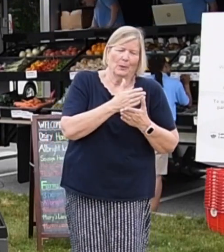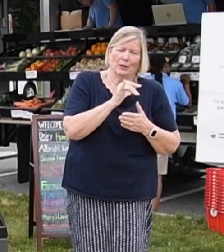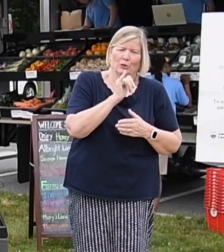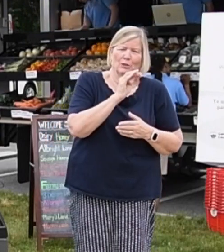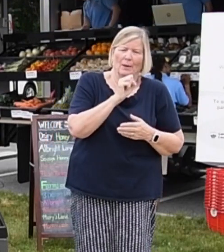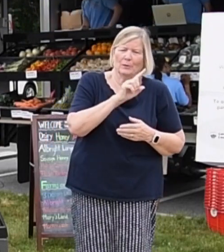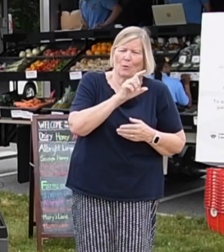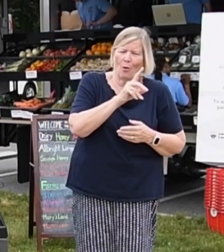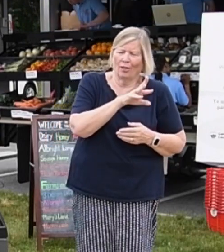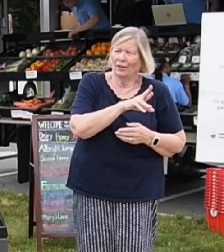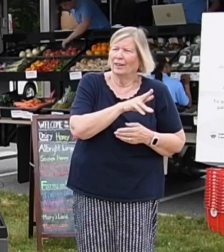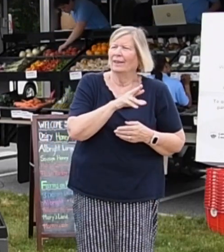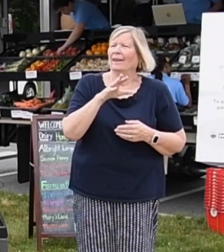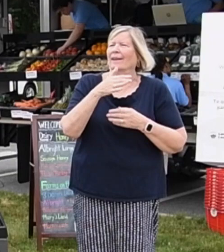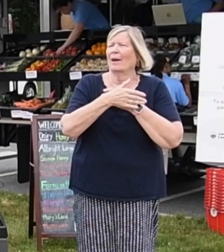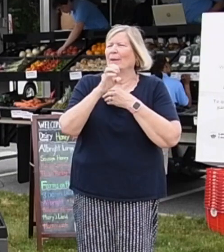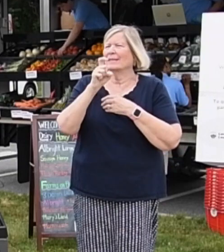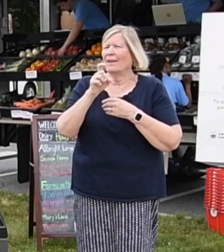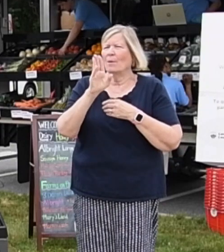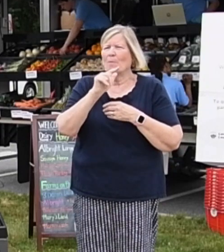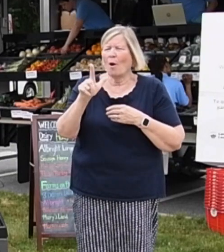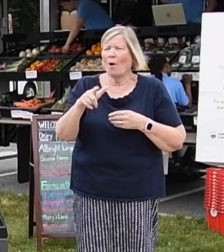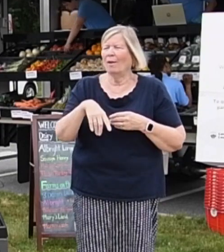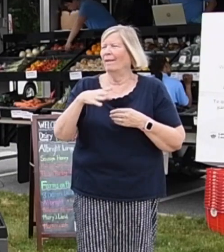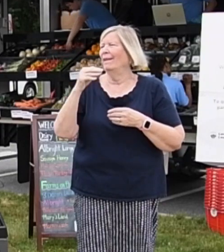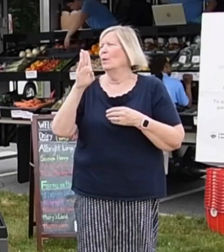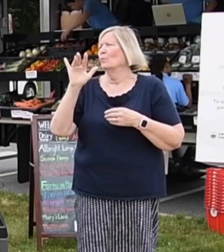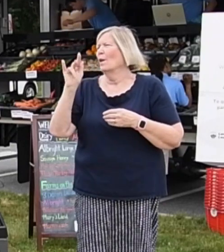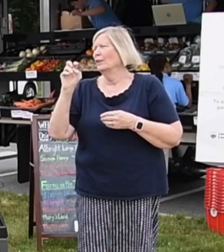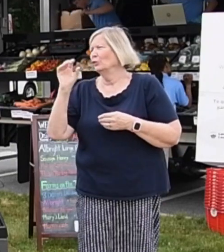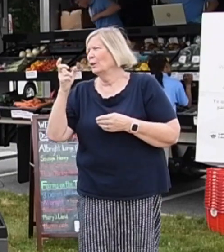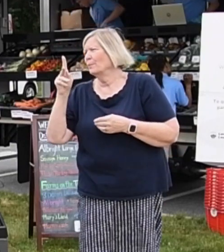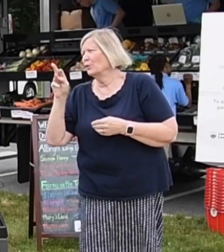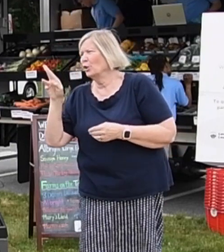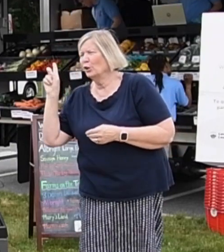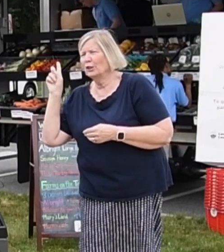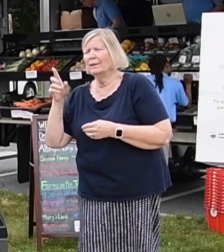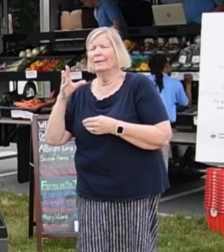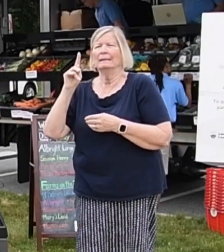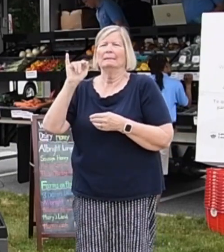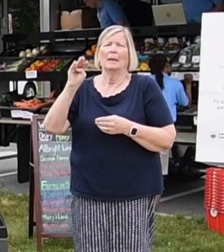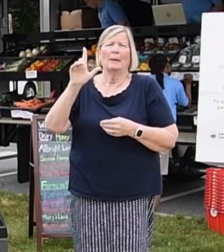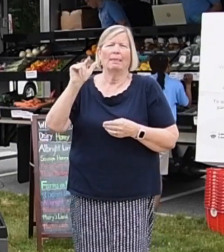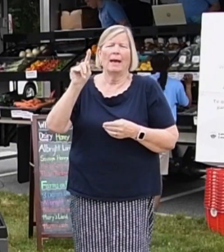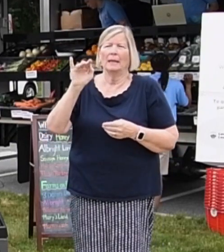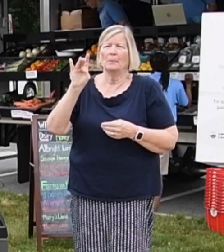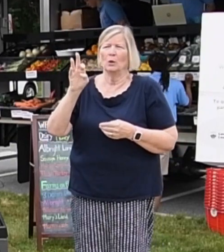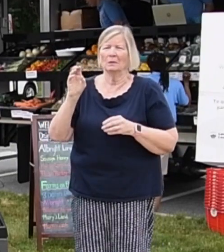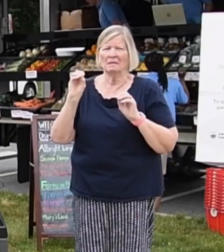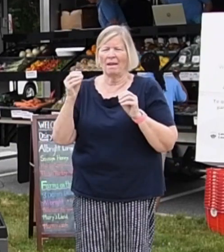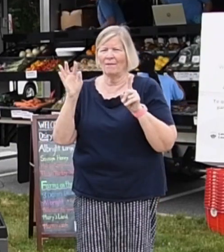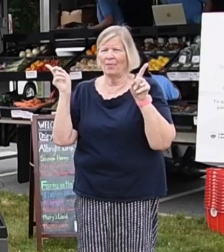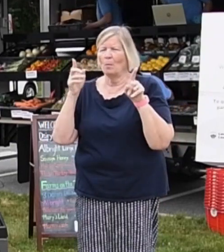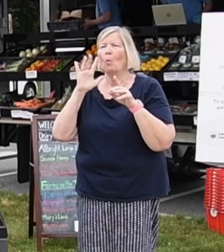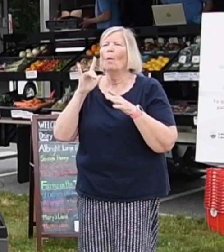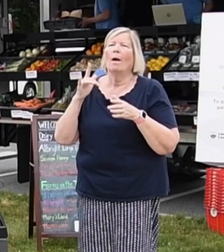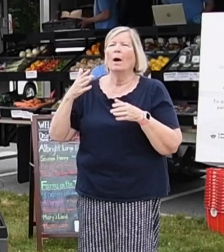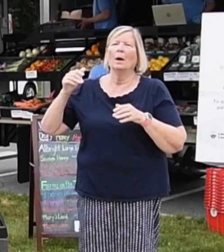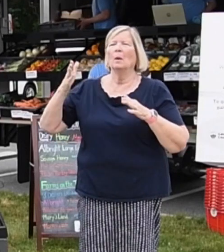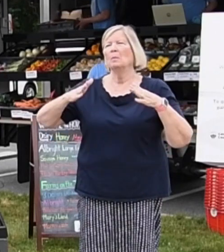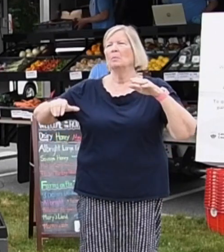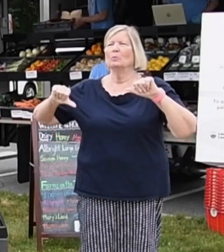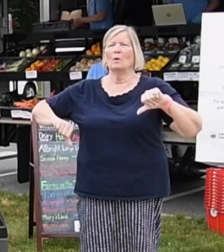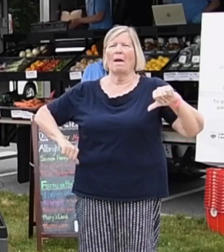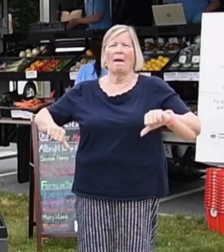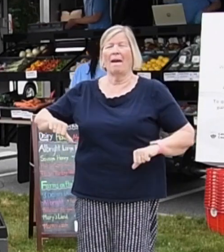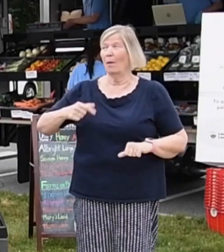James Zoller and County Executive Ball and Brian Schepter and Tim Latimer, neither of them are going to sing their praises. You'll see one of them is